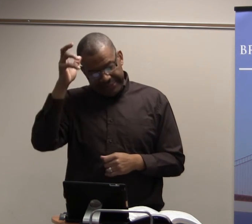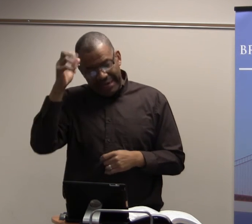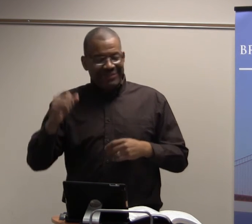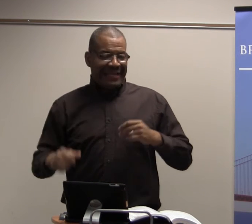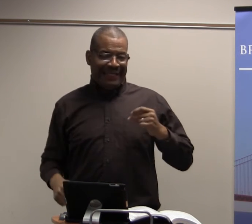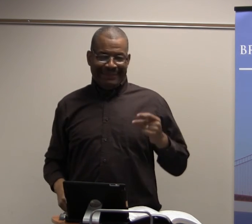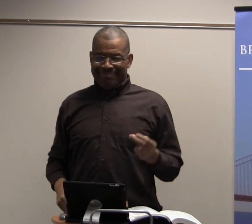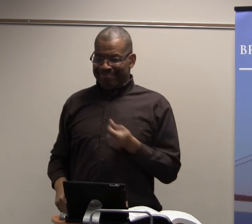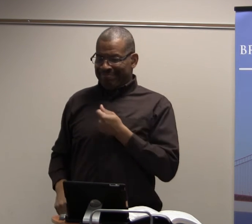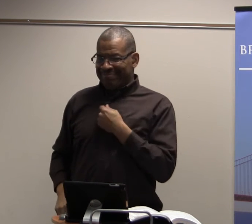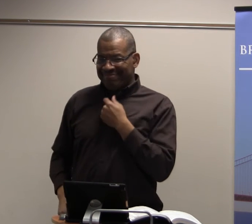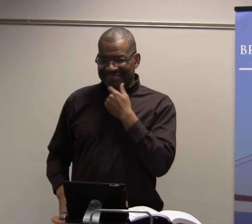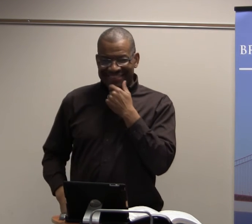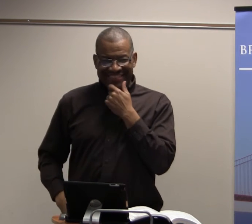That was like,